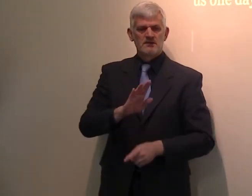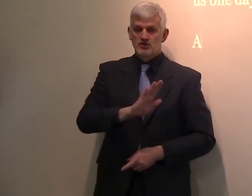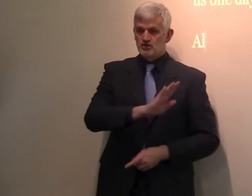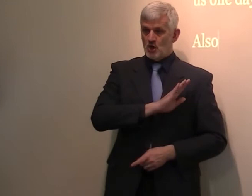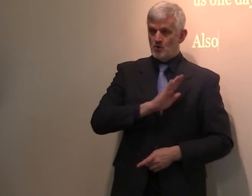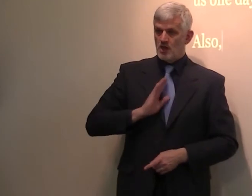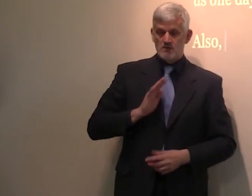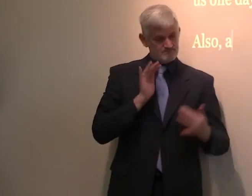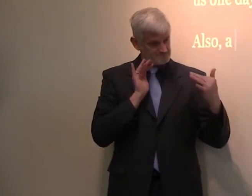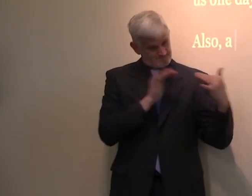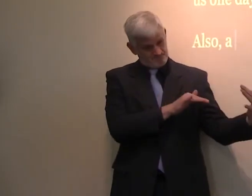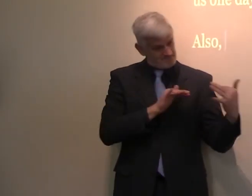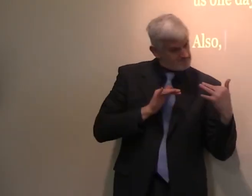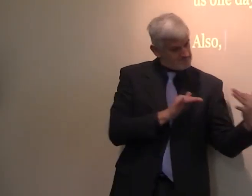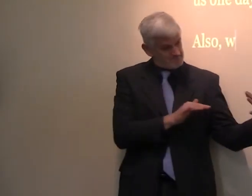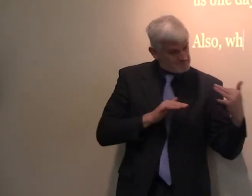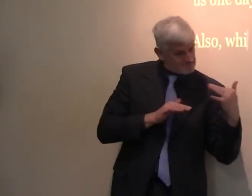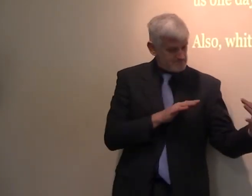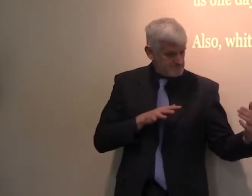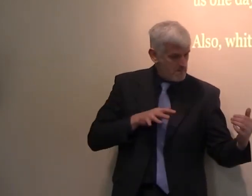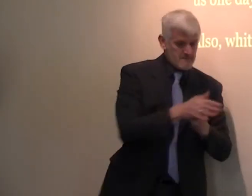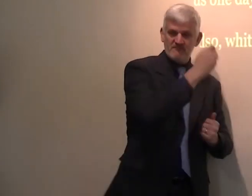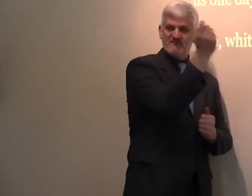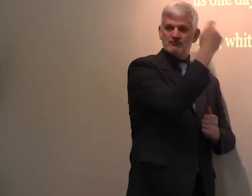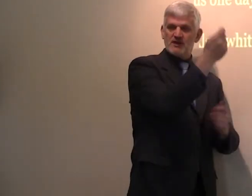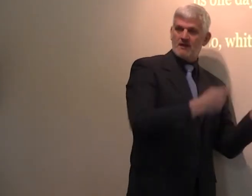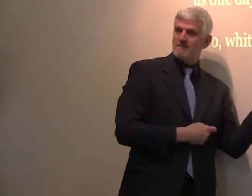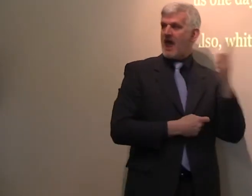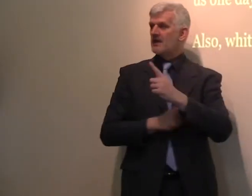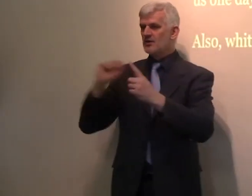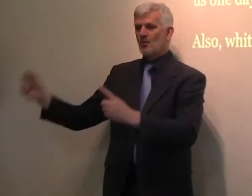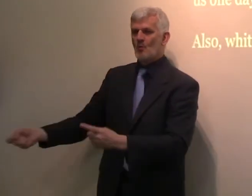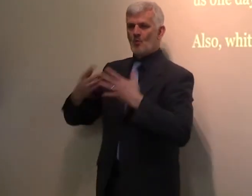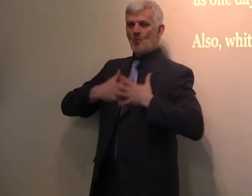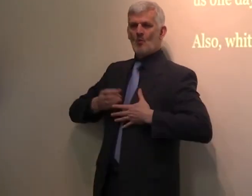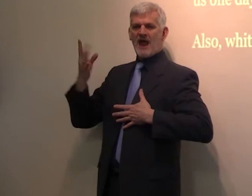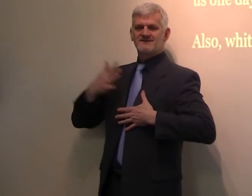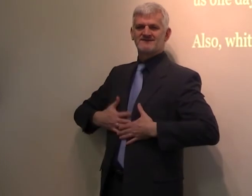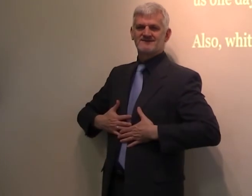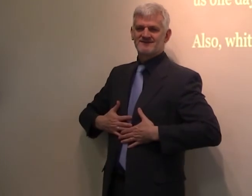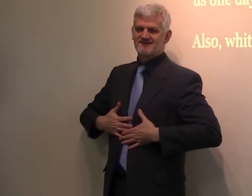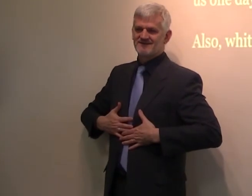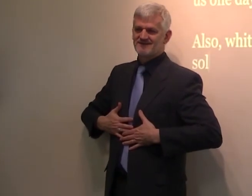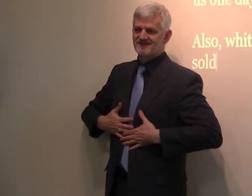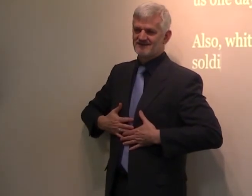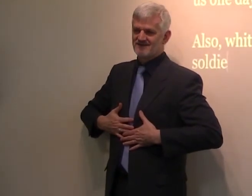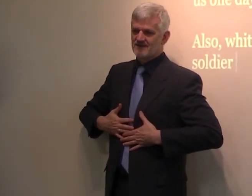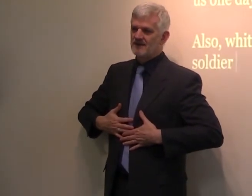victory. And in Christ, we are more than victorious. We are on the victor side, not on